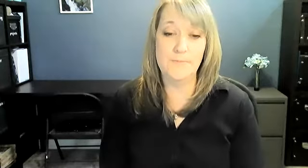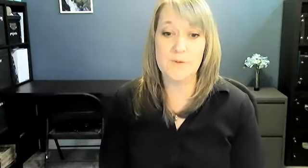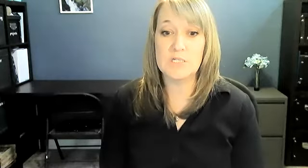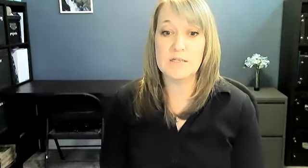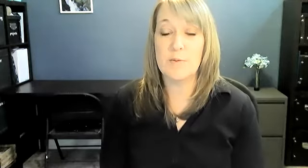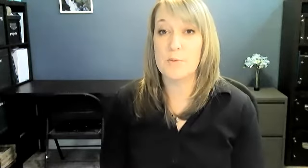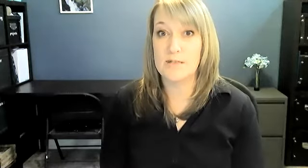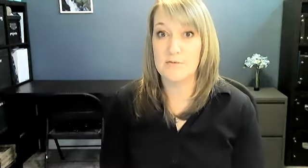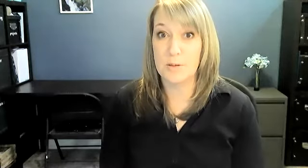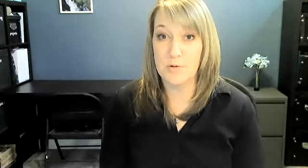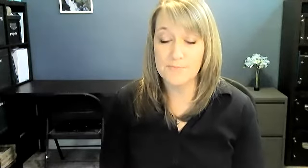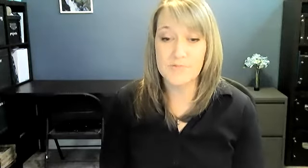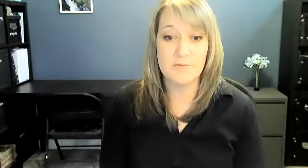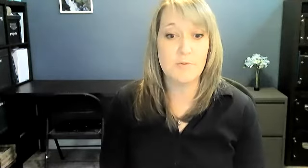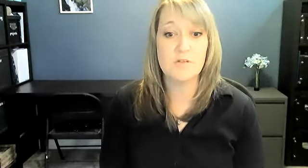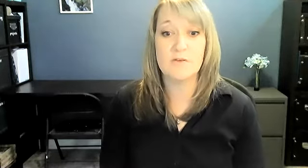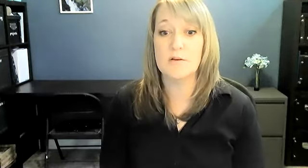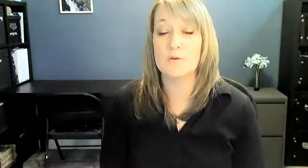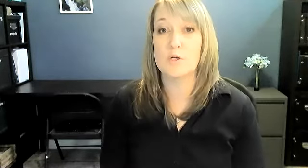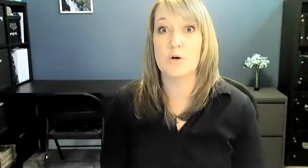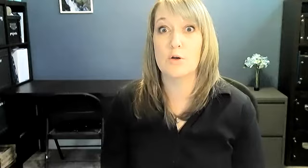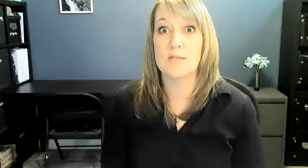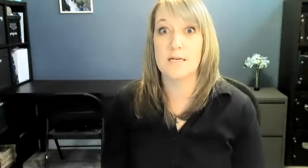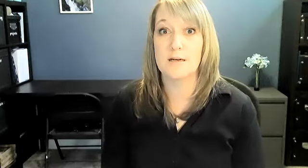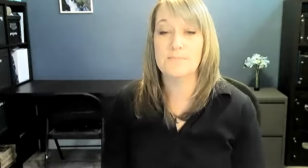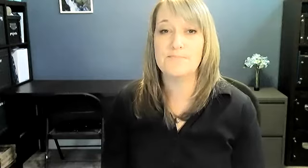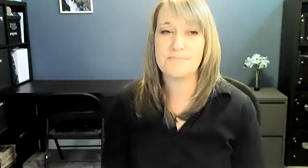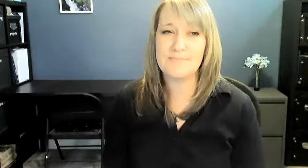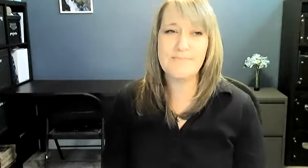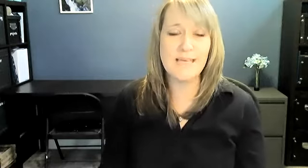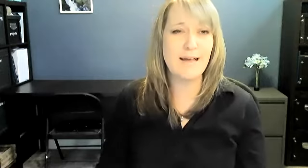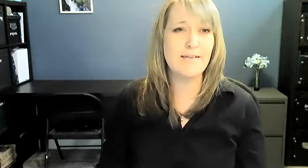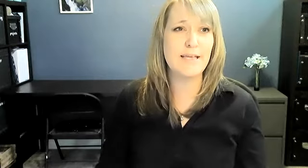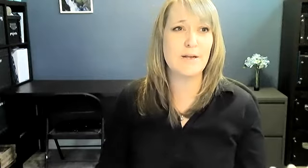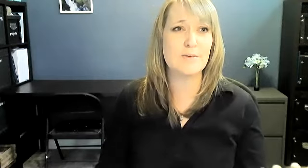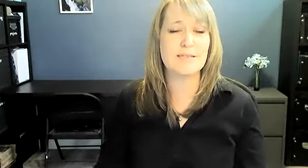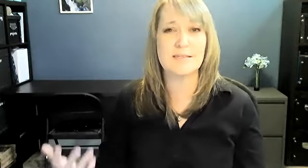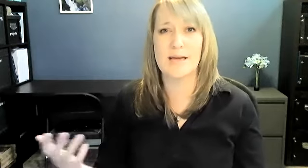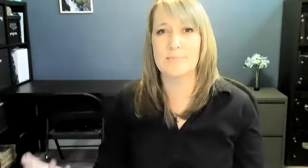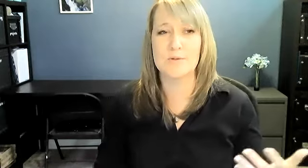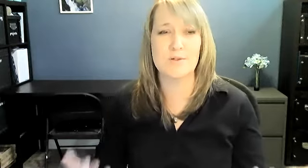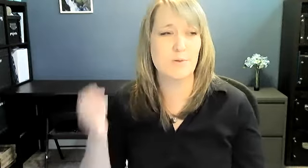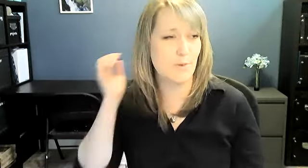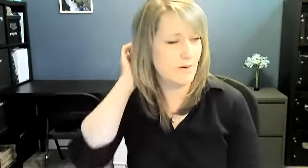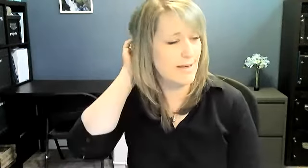which is common with deaf people. Deaf people use video phones all the time, kind of like, Skype or Zoom or any of